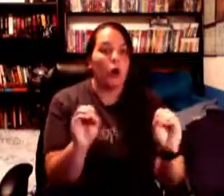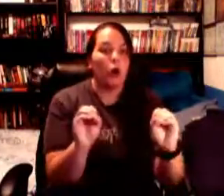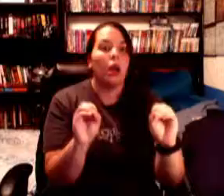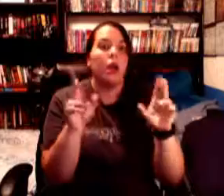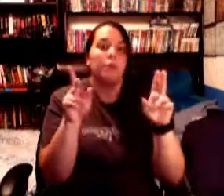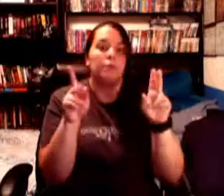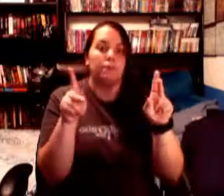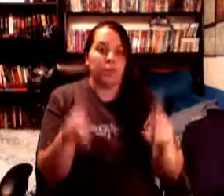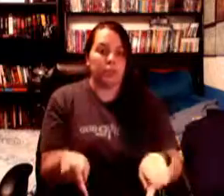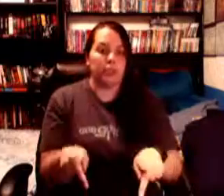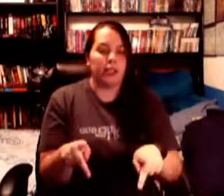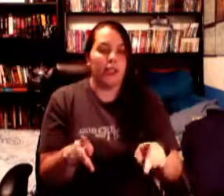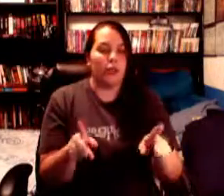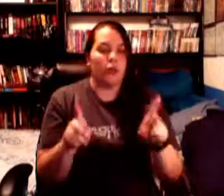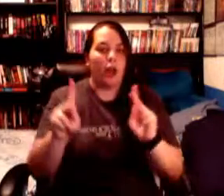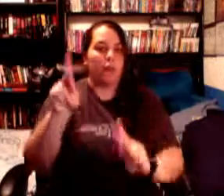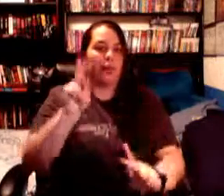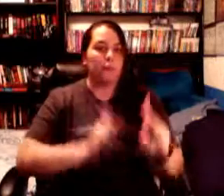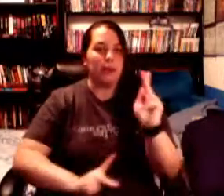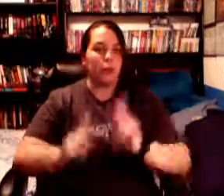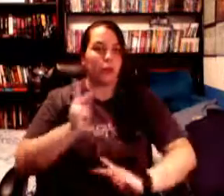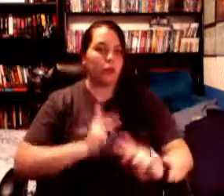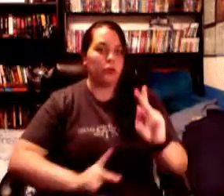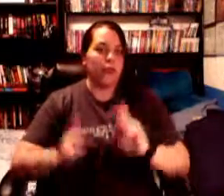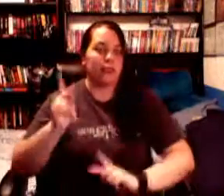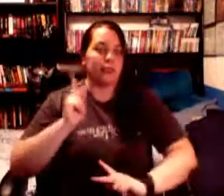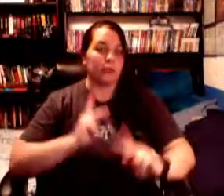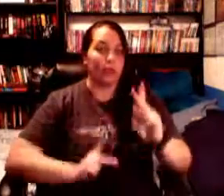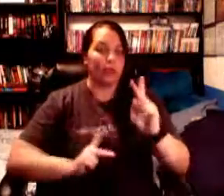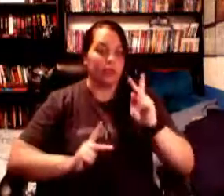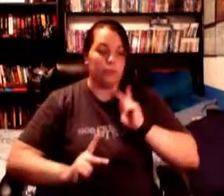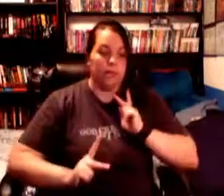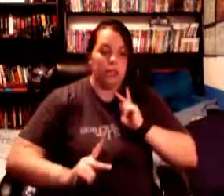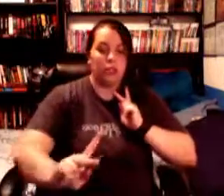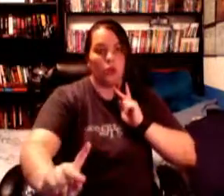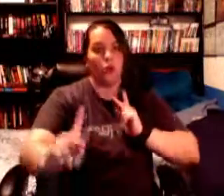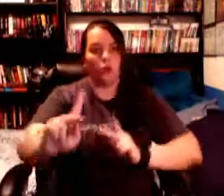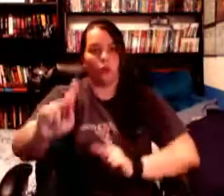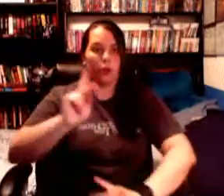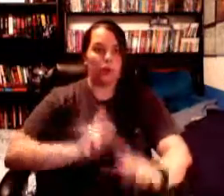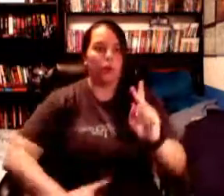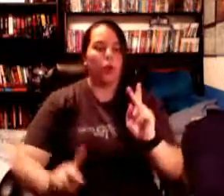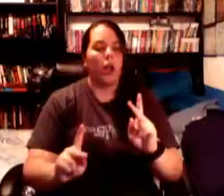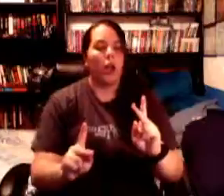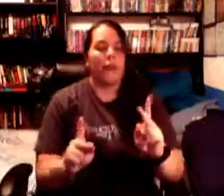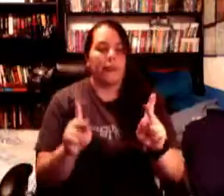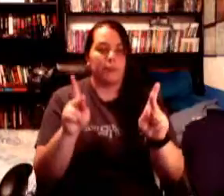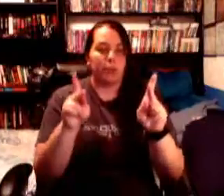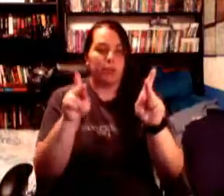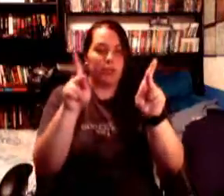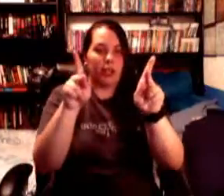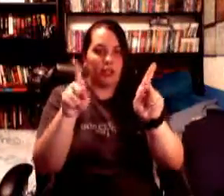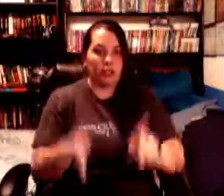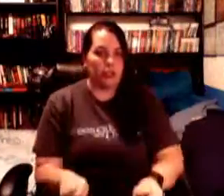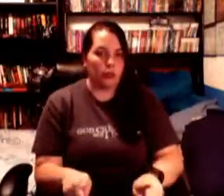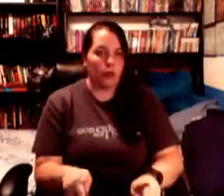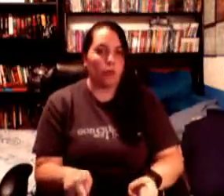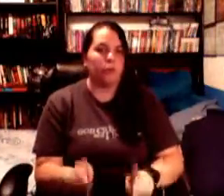No person. So unlike people, which rotates because it's more that it's me, you, people. it's person. It's like showing one